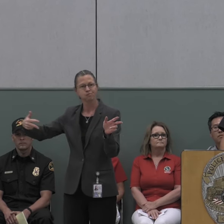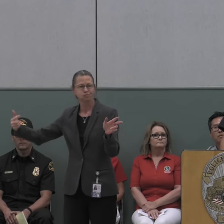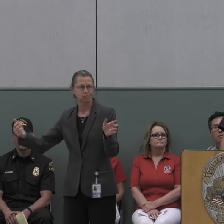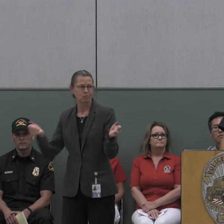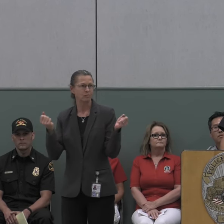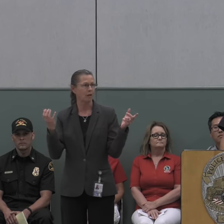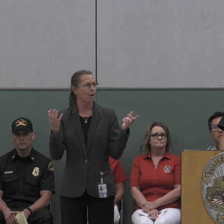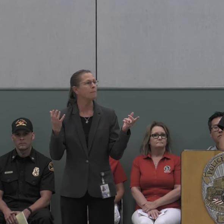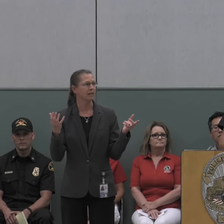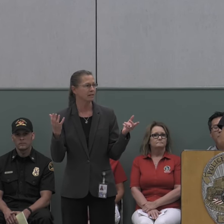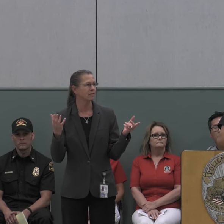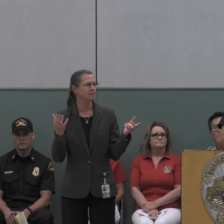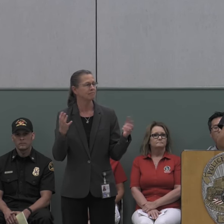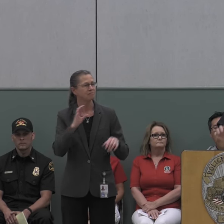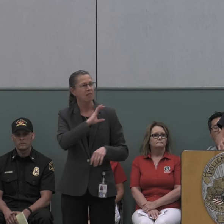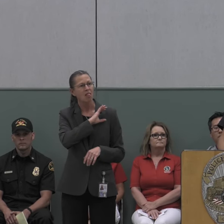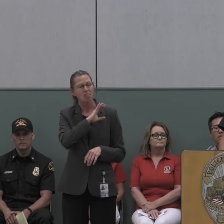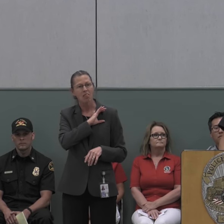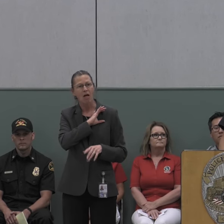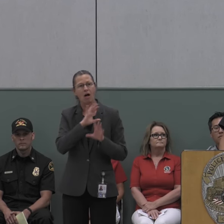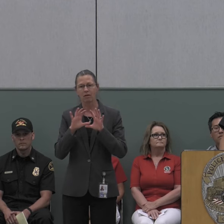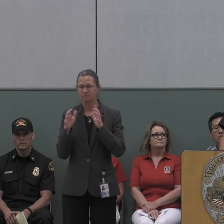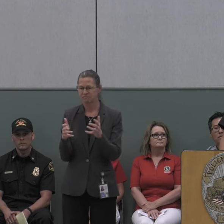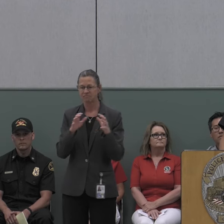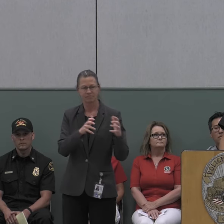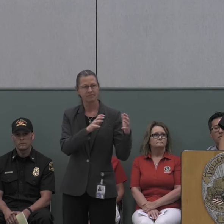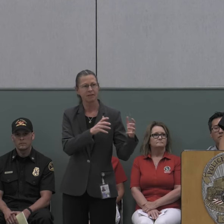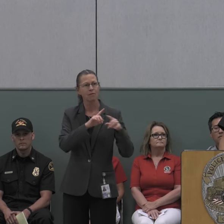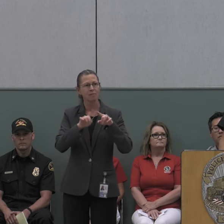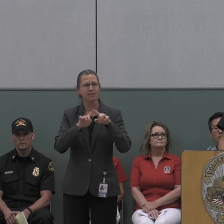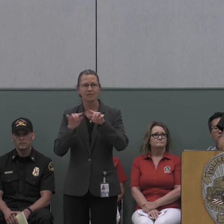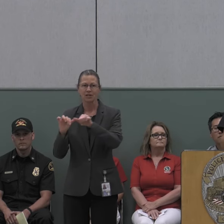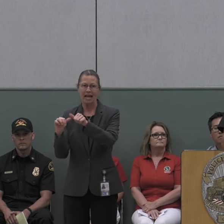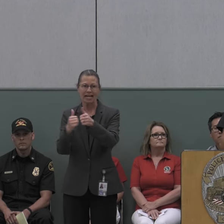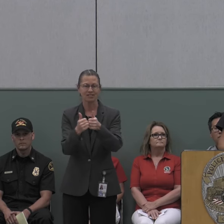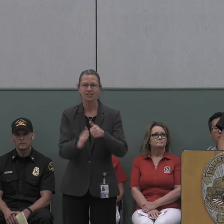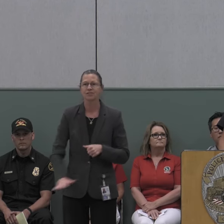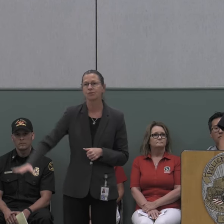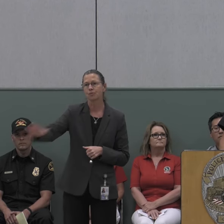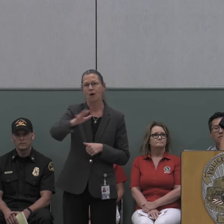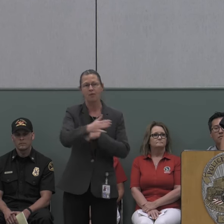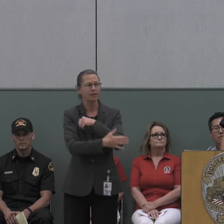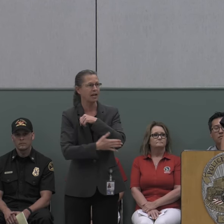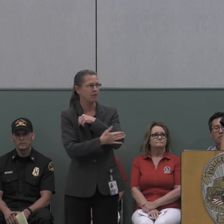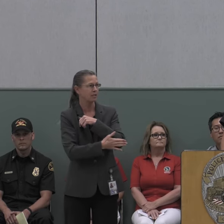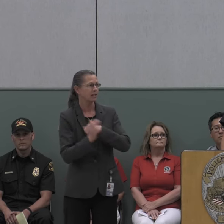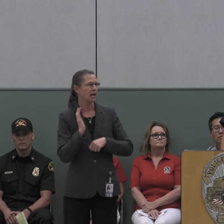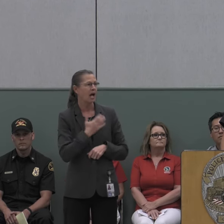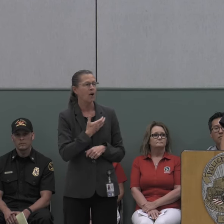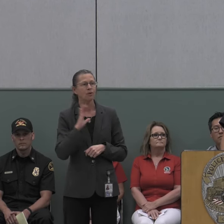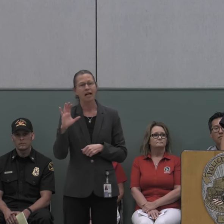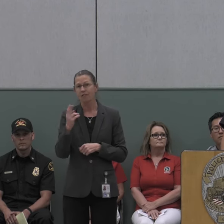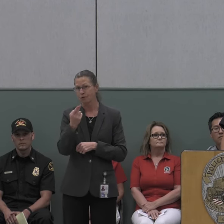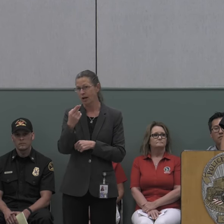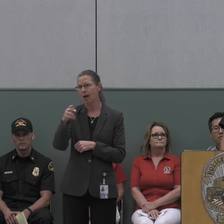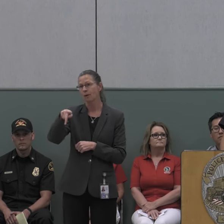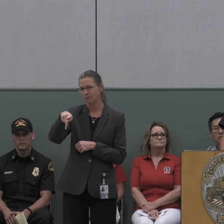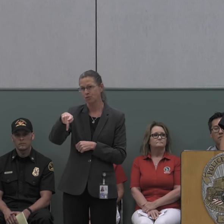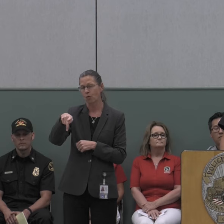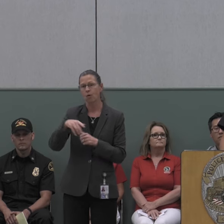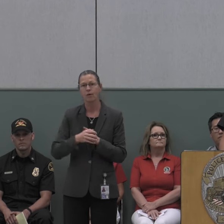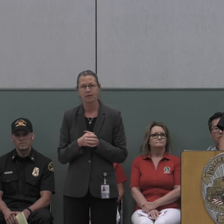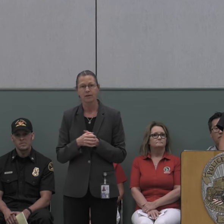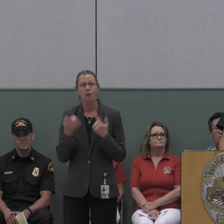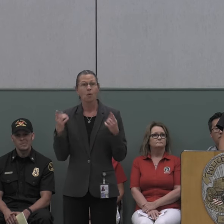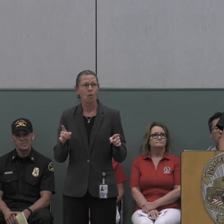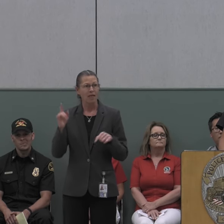enforcement presence from all the different agencies around the county, our California Highway Patrol. When the governor was here the